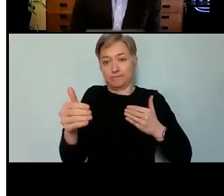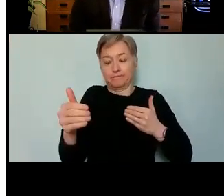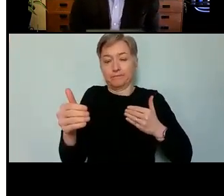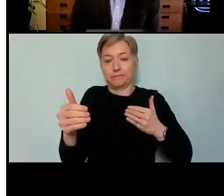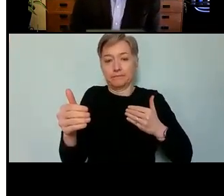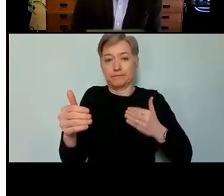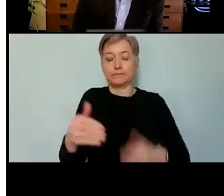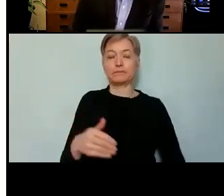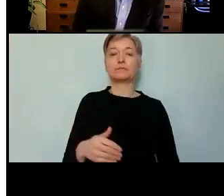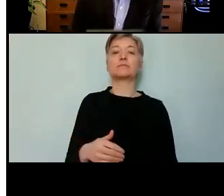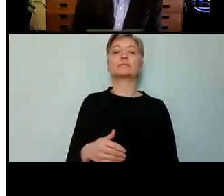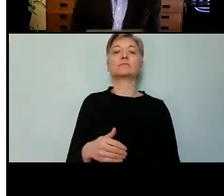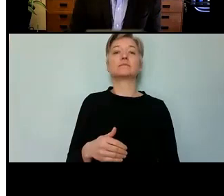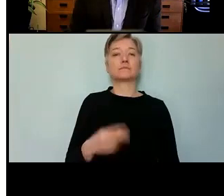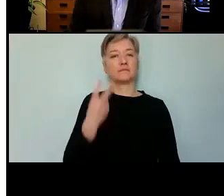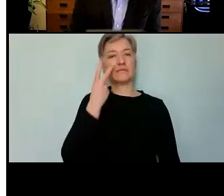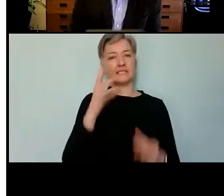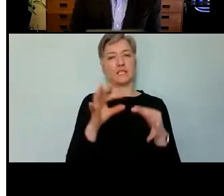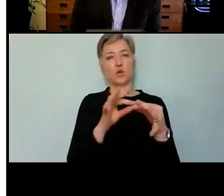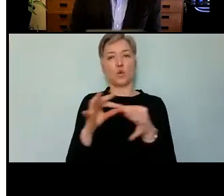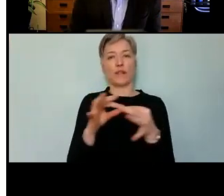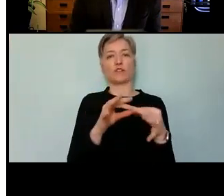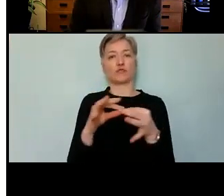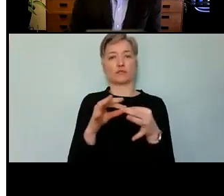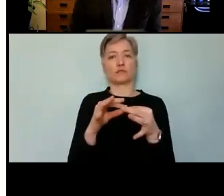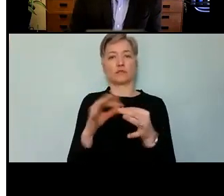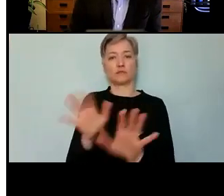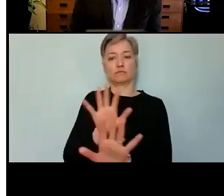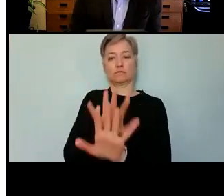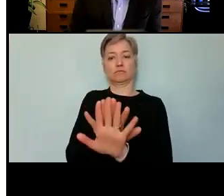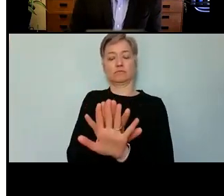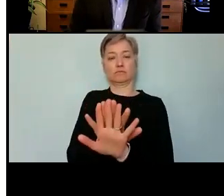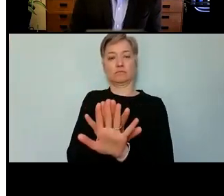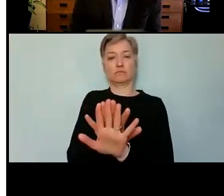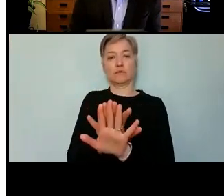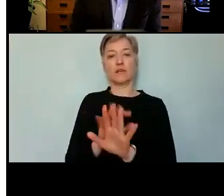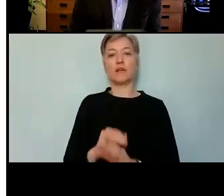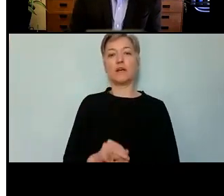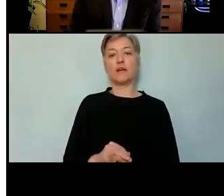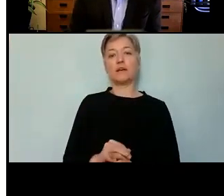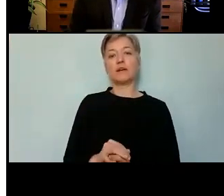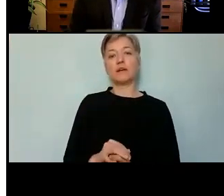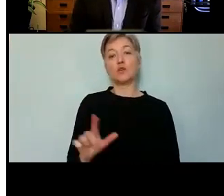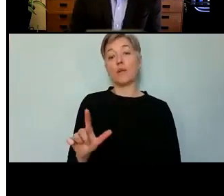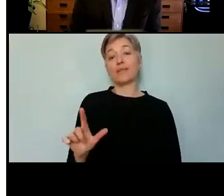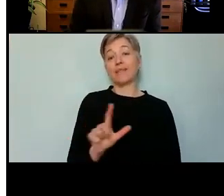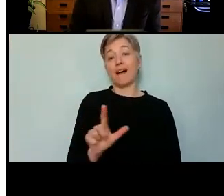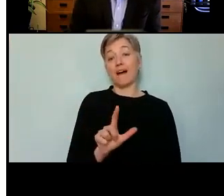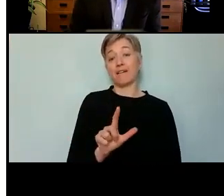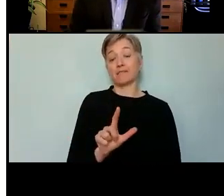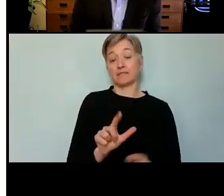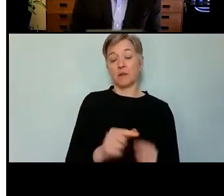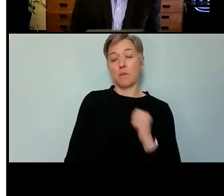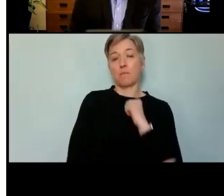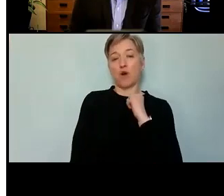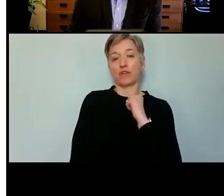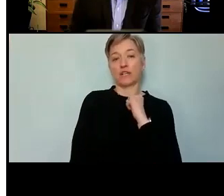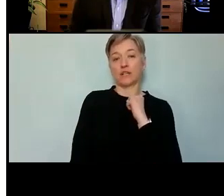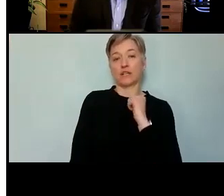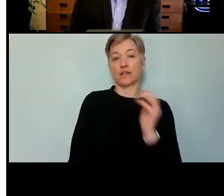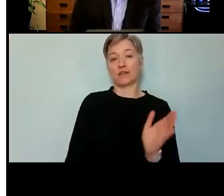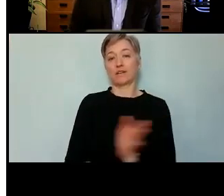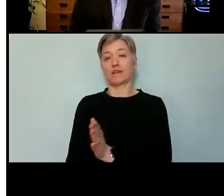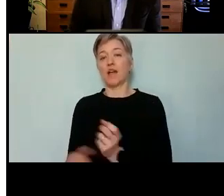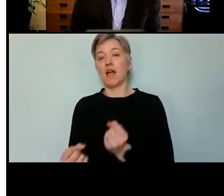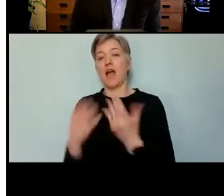You see some correlations here between poverty on the left and high years of potential life lost